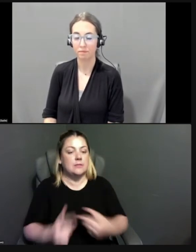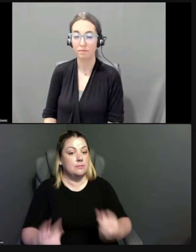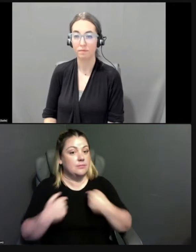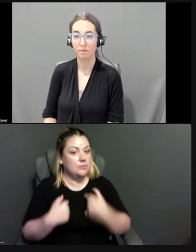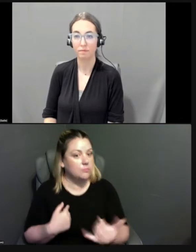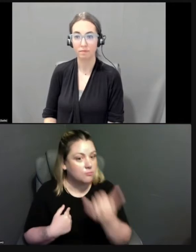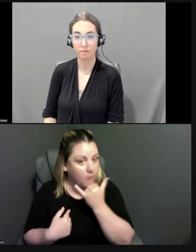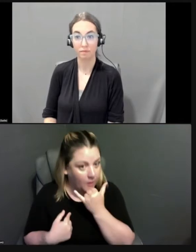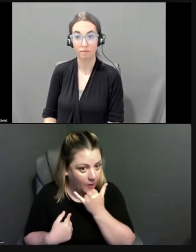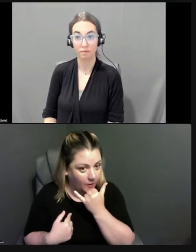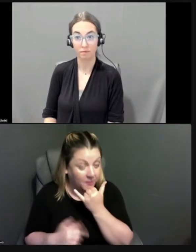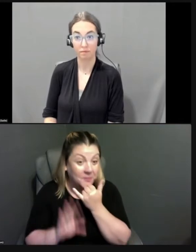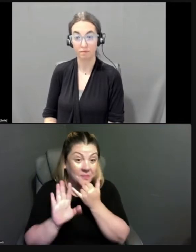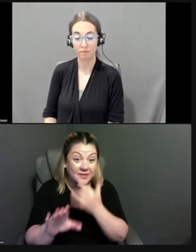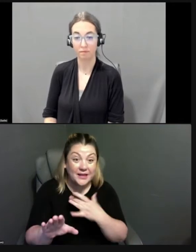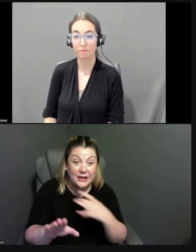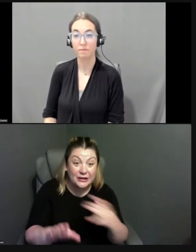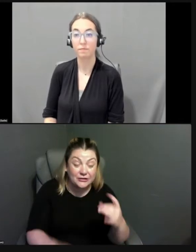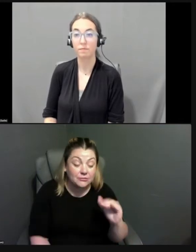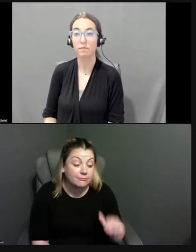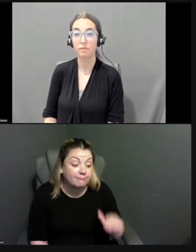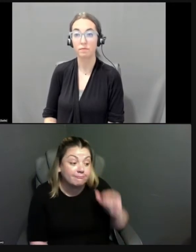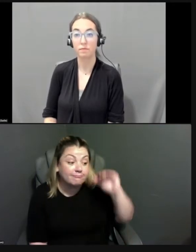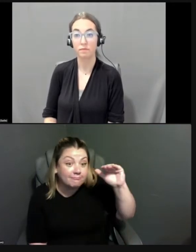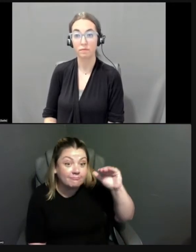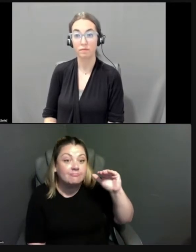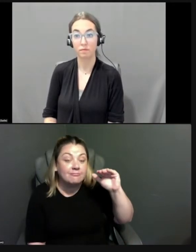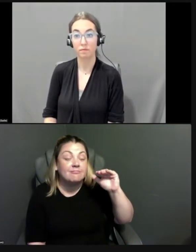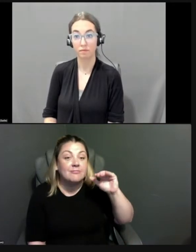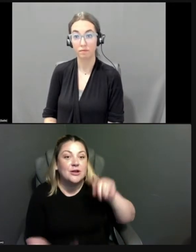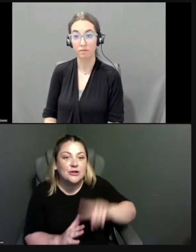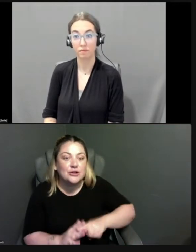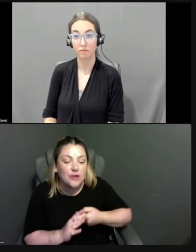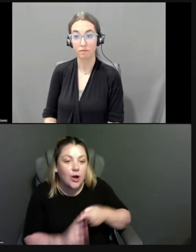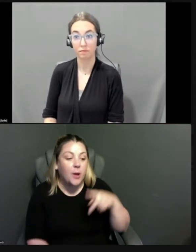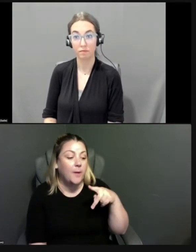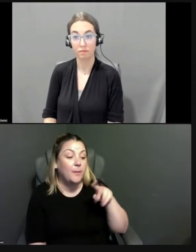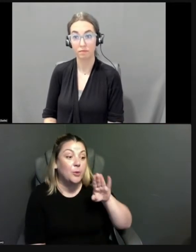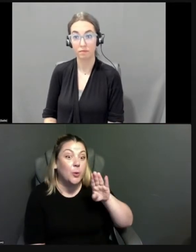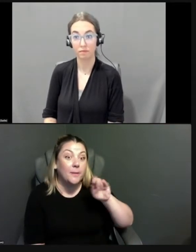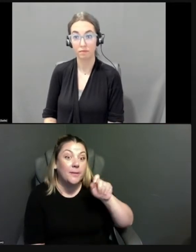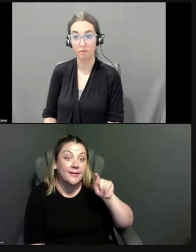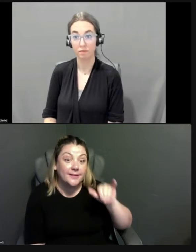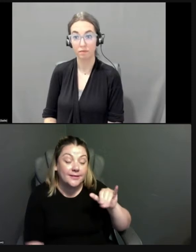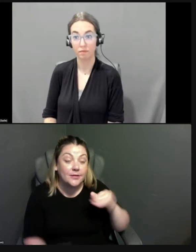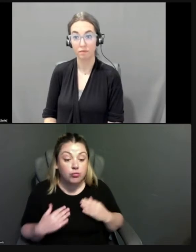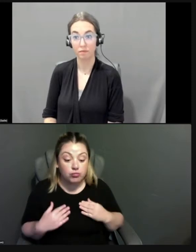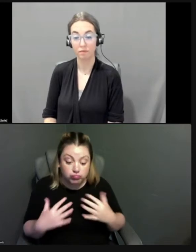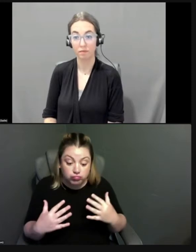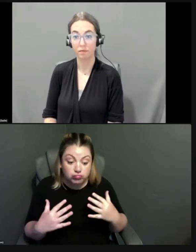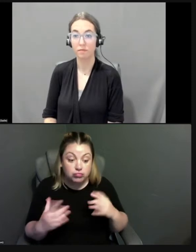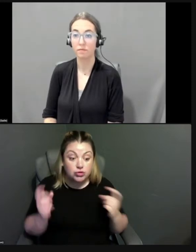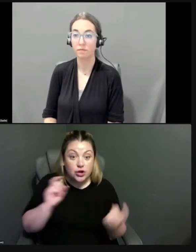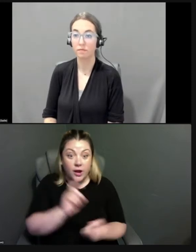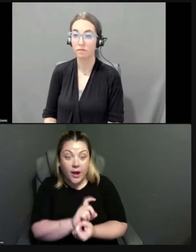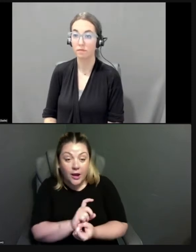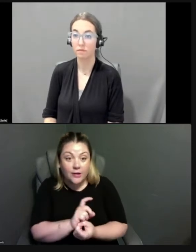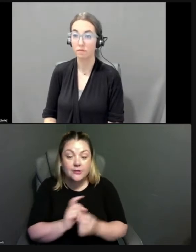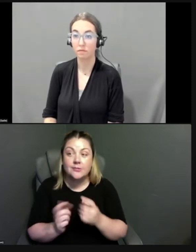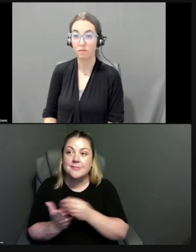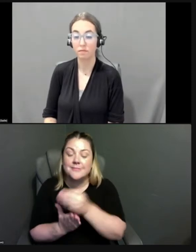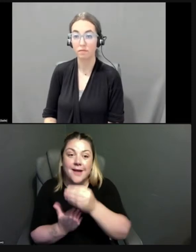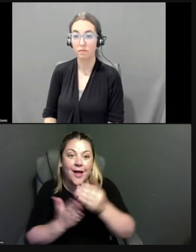hit puberty and I started to develop, I'd get interested in clothes and stuff like that, I actually encountered a fair amount